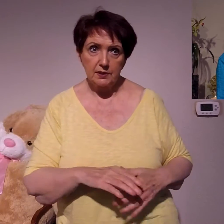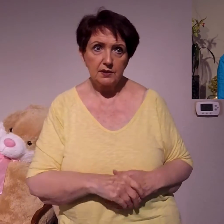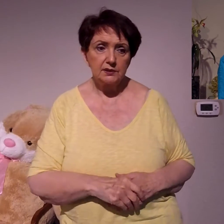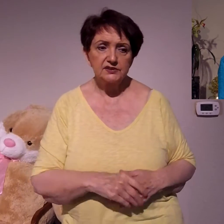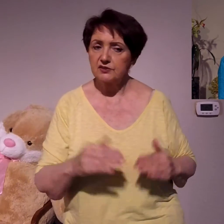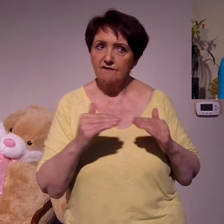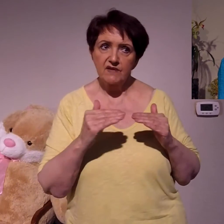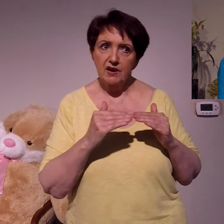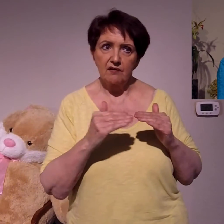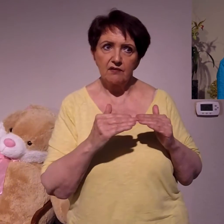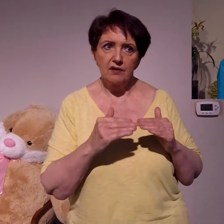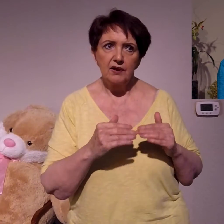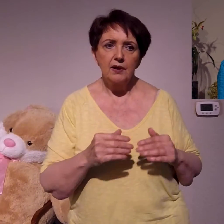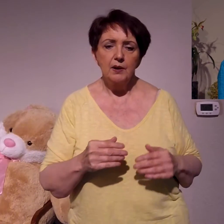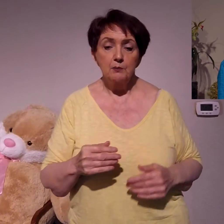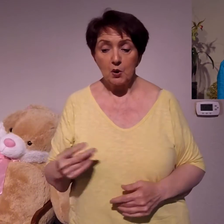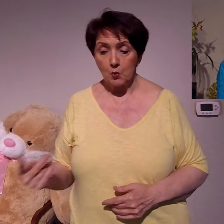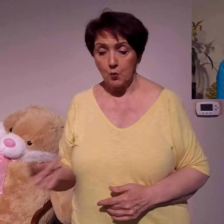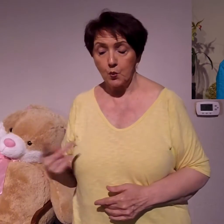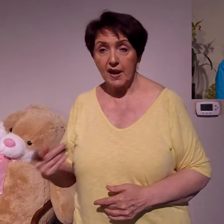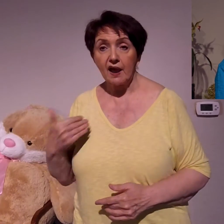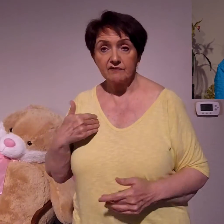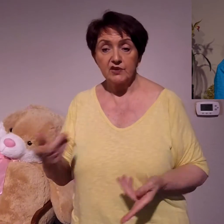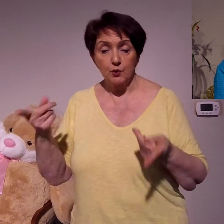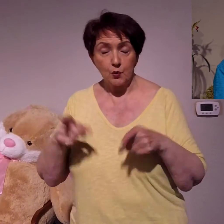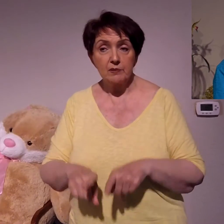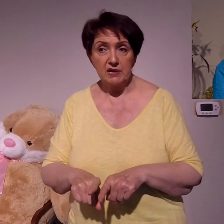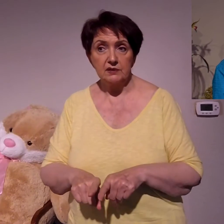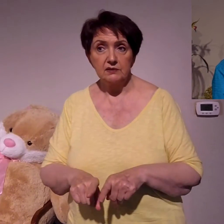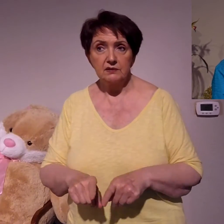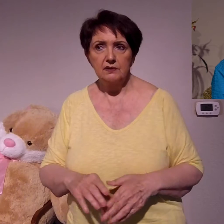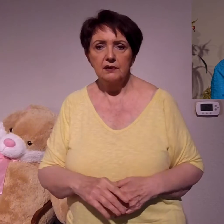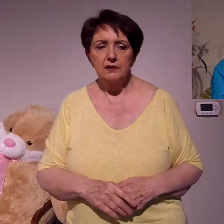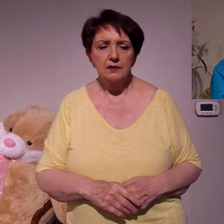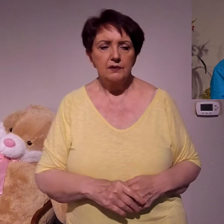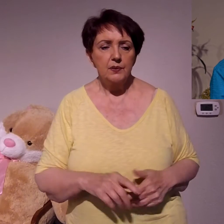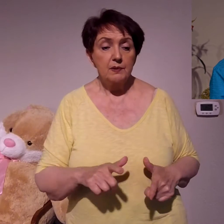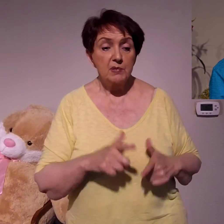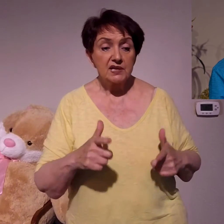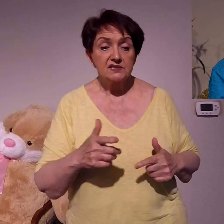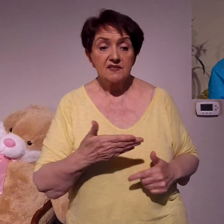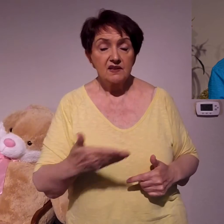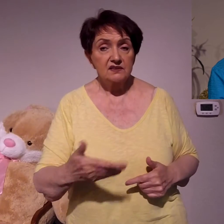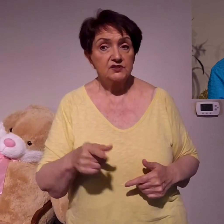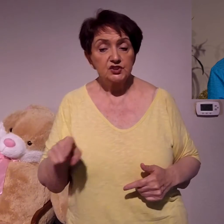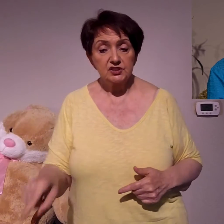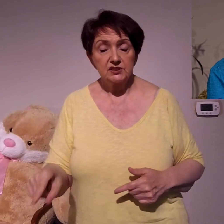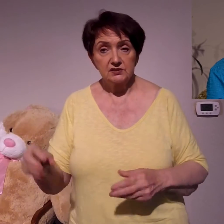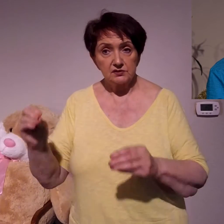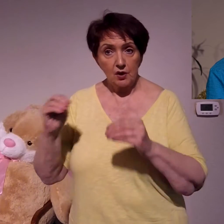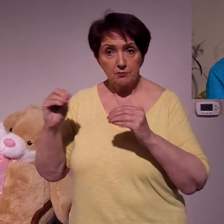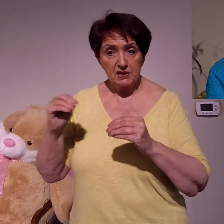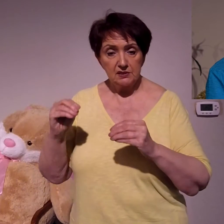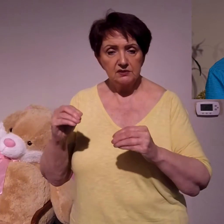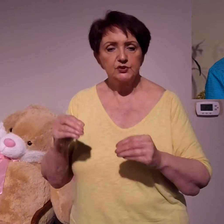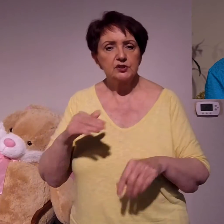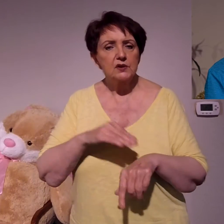fair. So we actually have that agreement. Second of all, the biggest thing that Karen has taught me is that she's on my